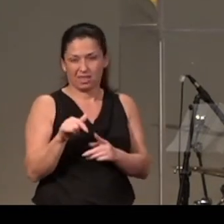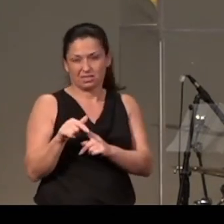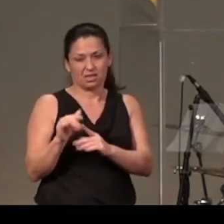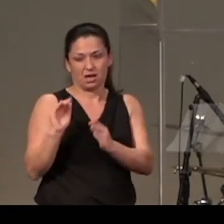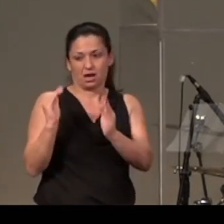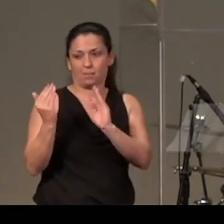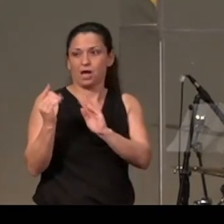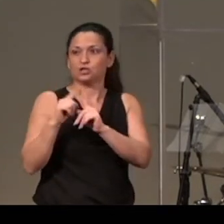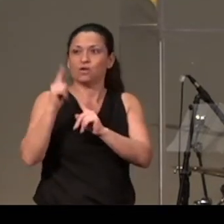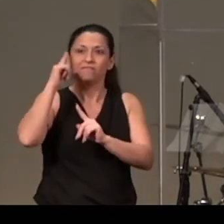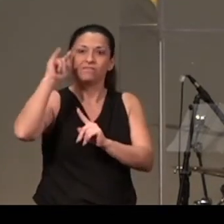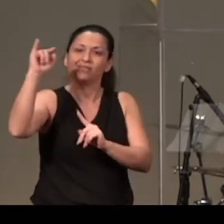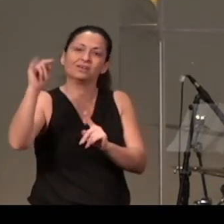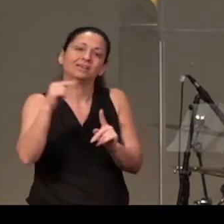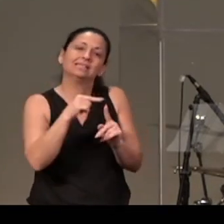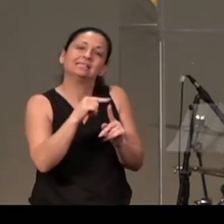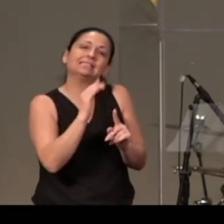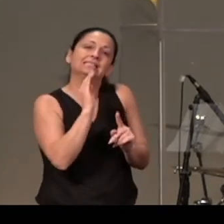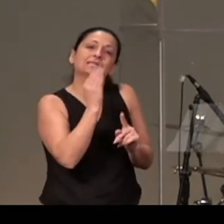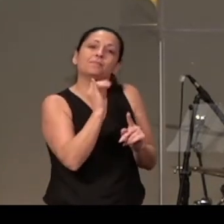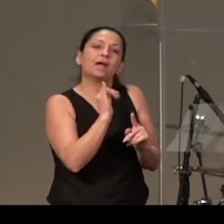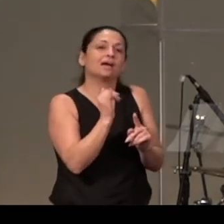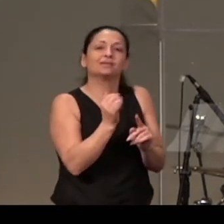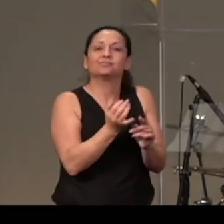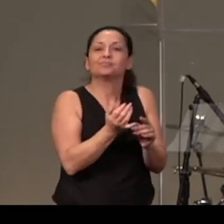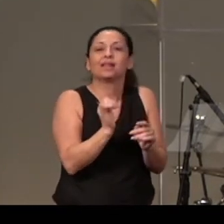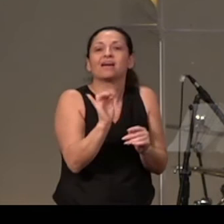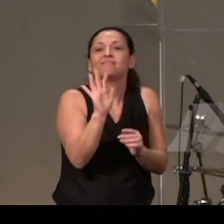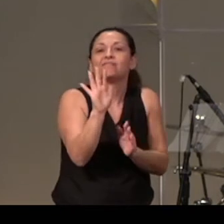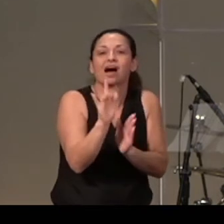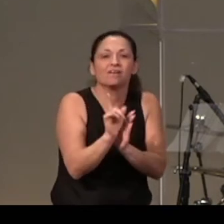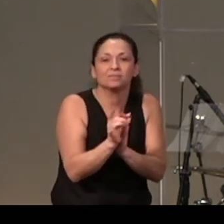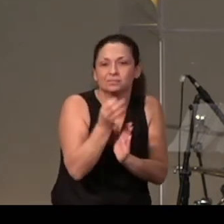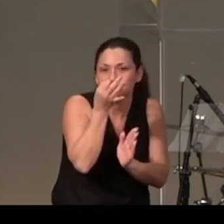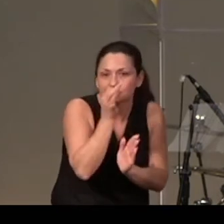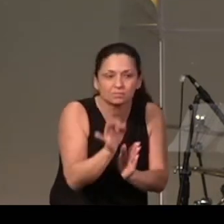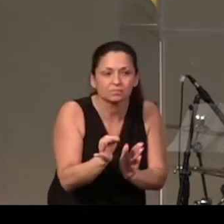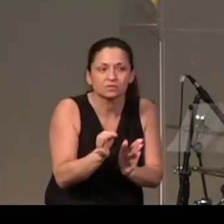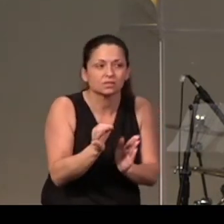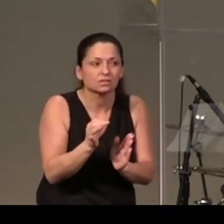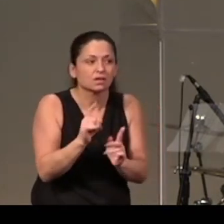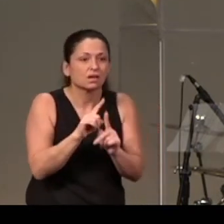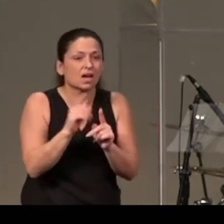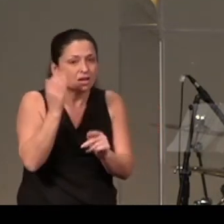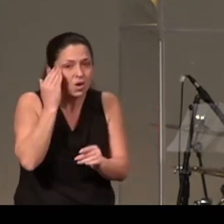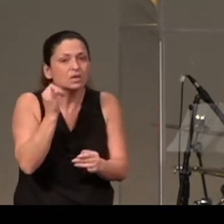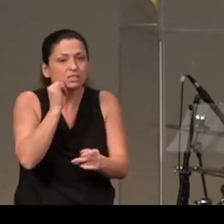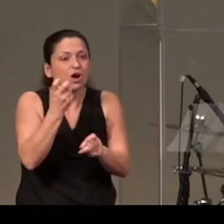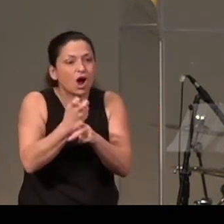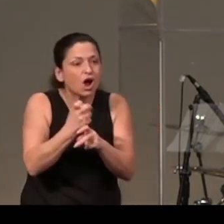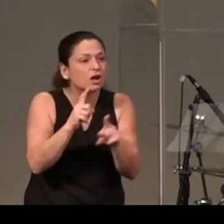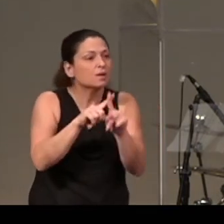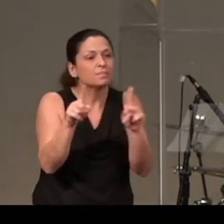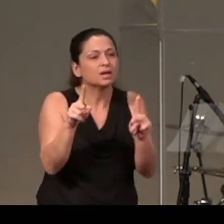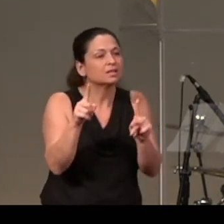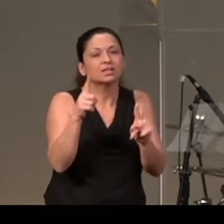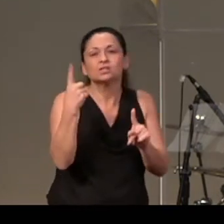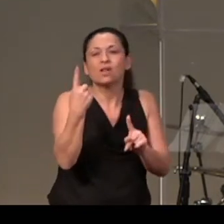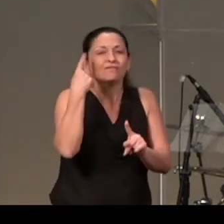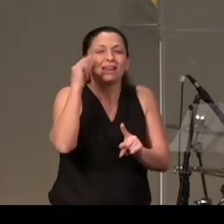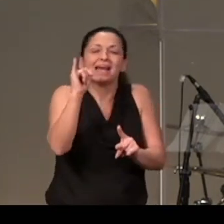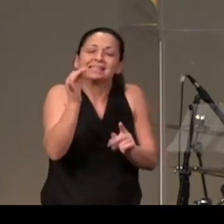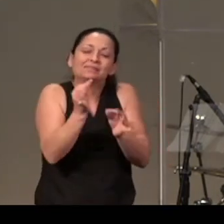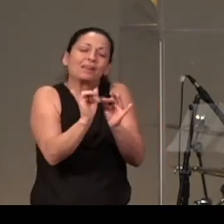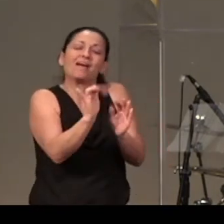know it's hard. I know it's hard. But Jesus says, don't forget. Don't forget it's just for 5 minutes. It's just, and for all of eternity,